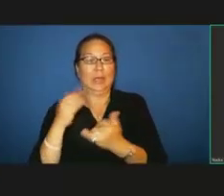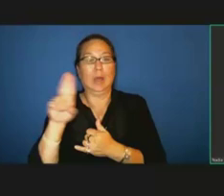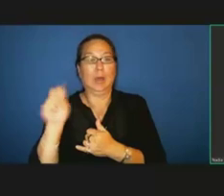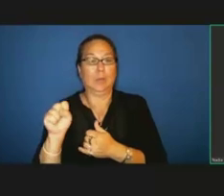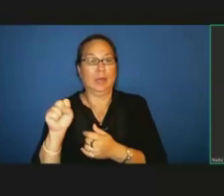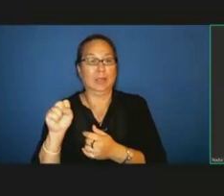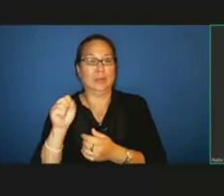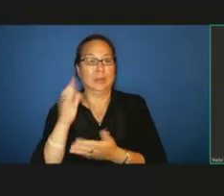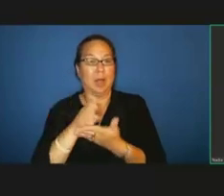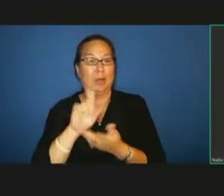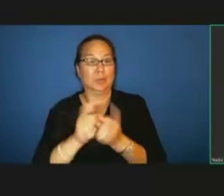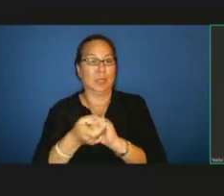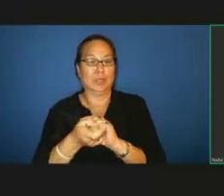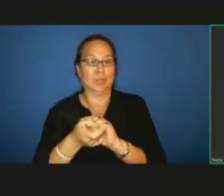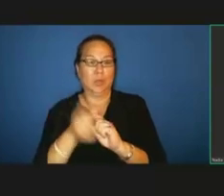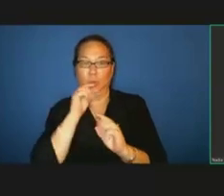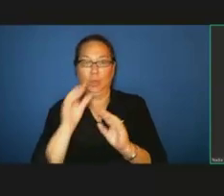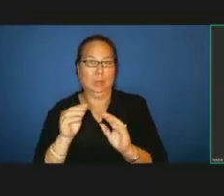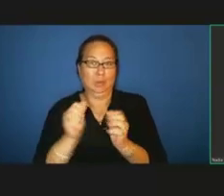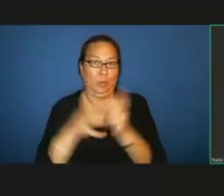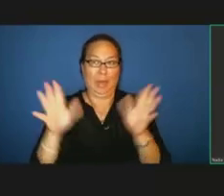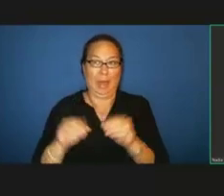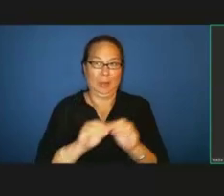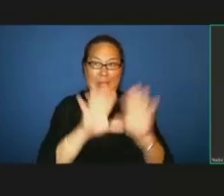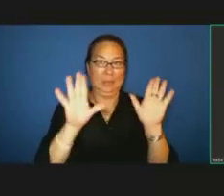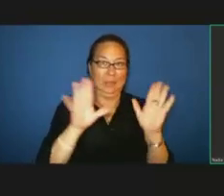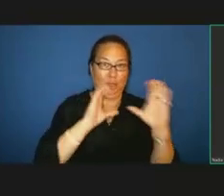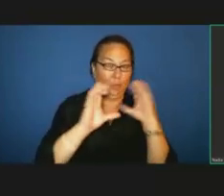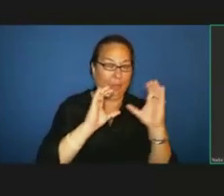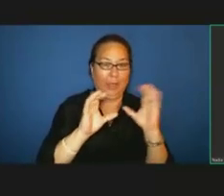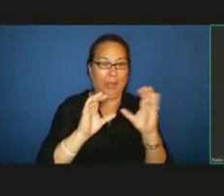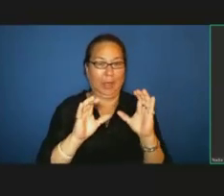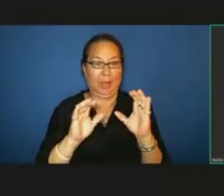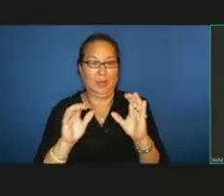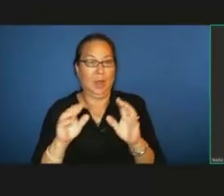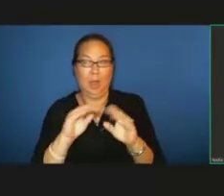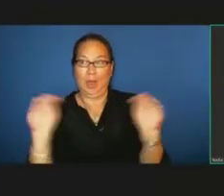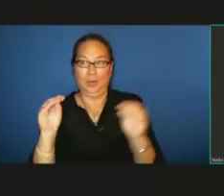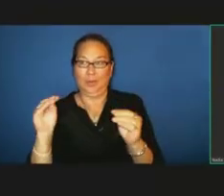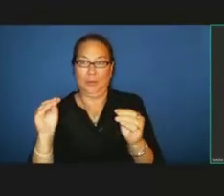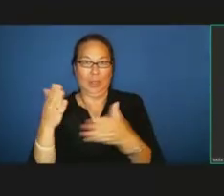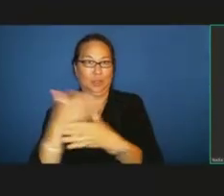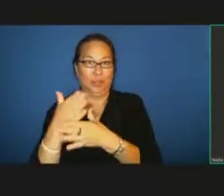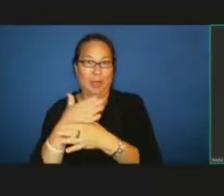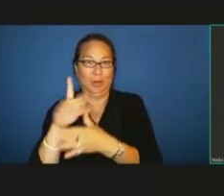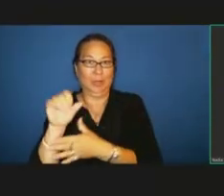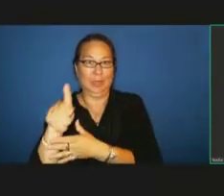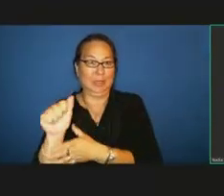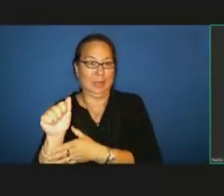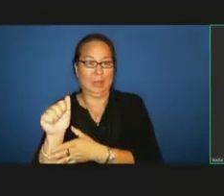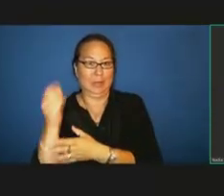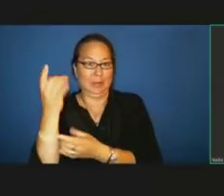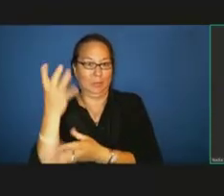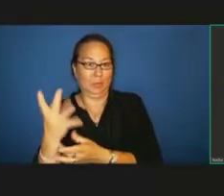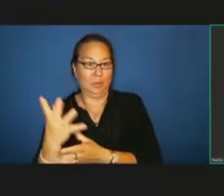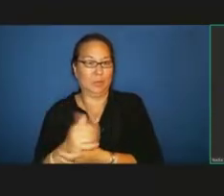the fact, without any data being shared in an anonymized fashion to protect the data privacy, and